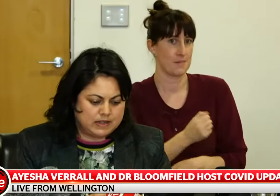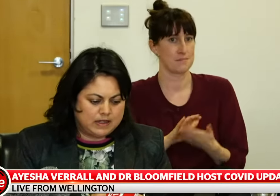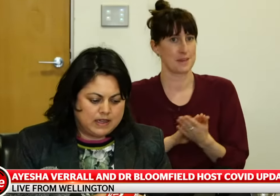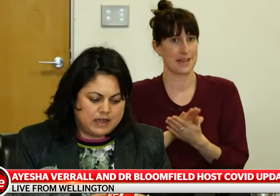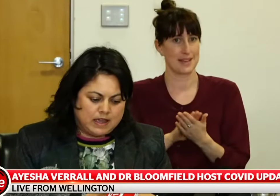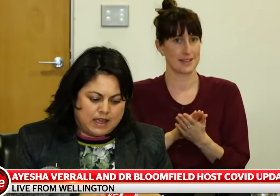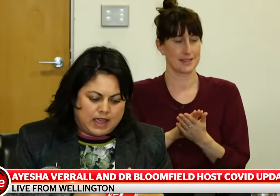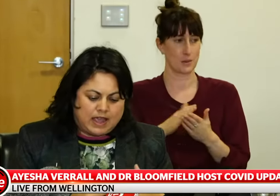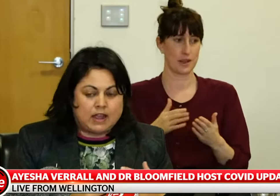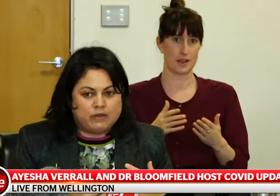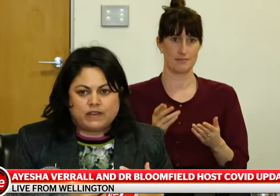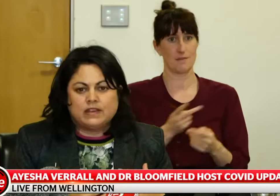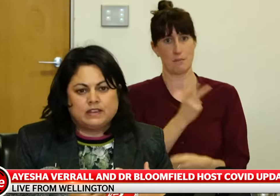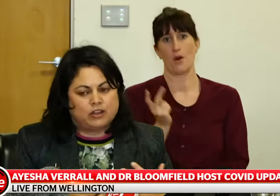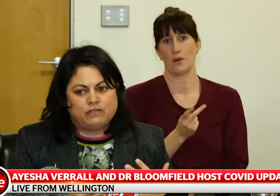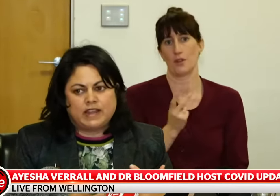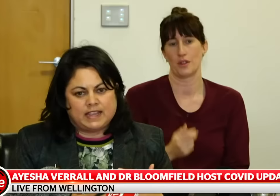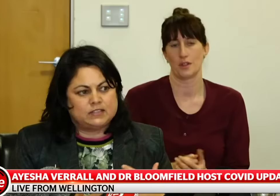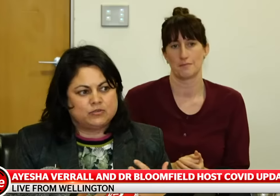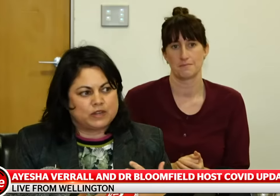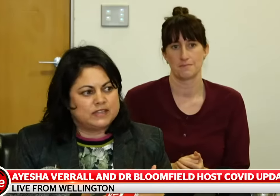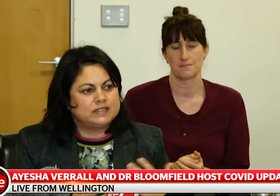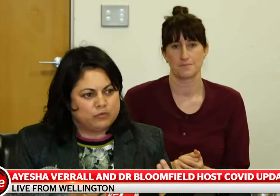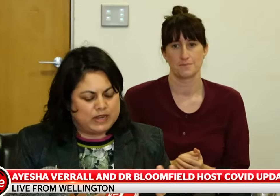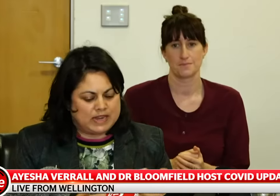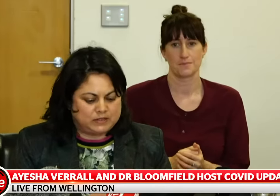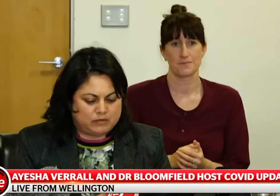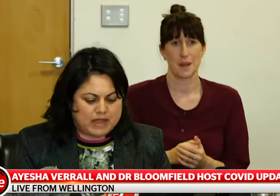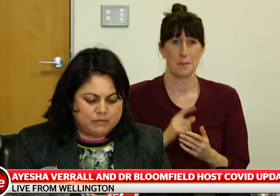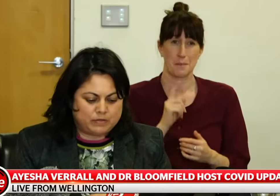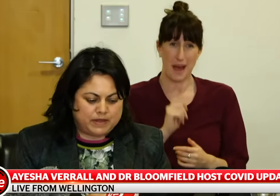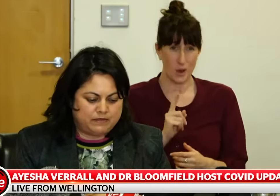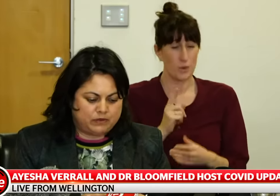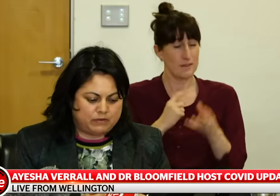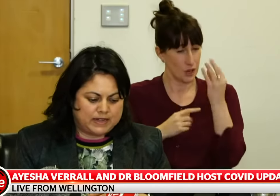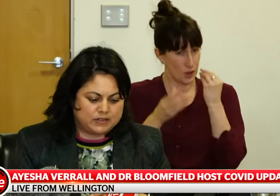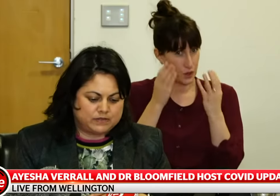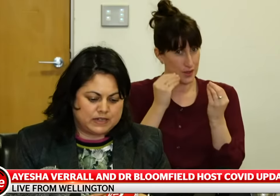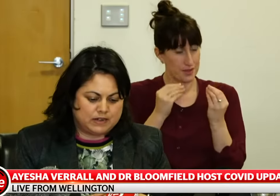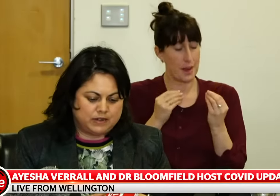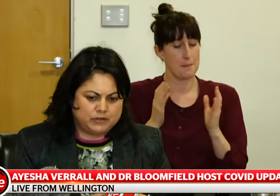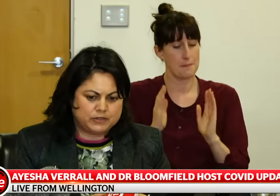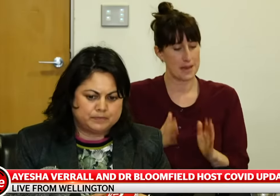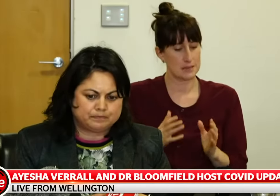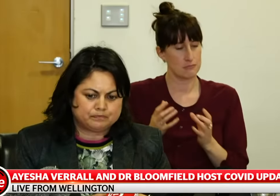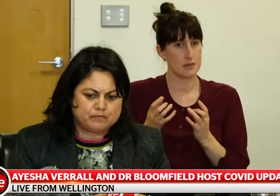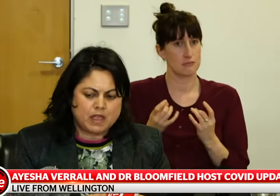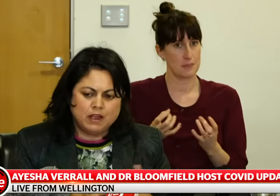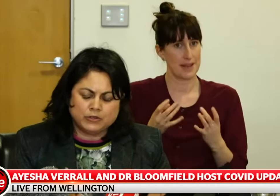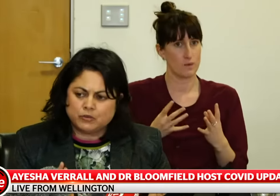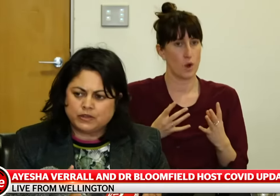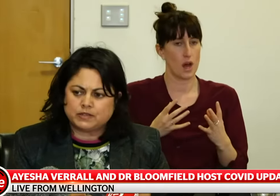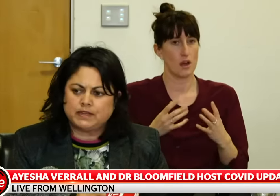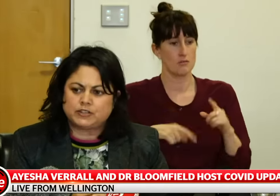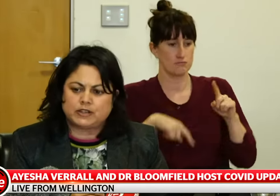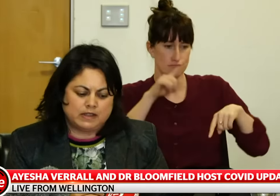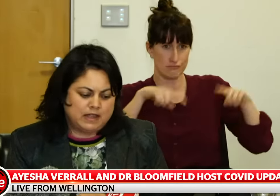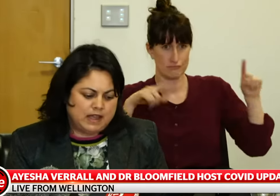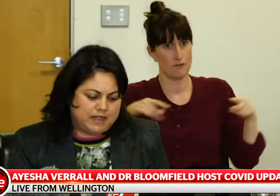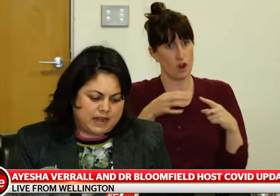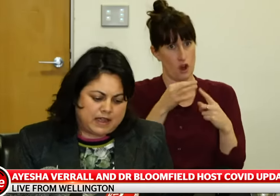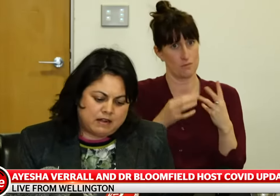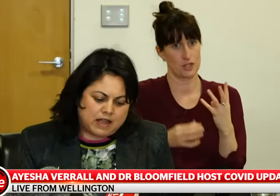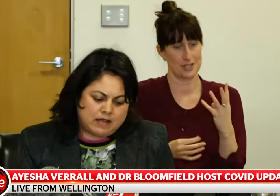measures. However, COVID has taught us we need to remain prepared for a range of scenarios. I also want to